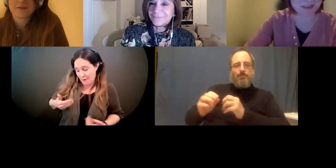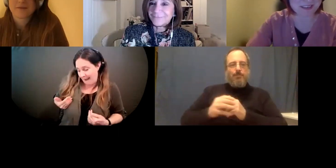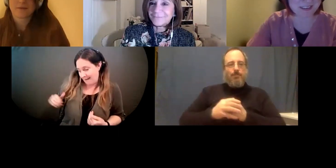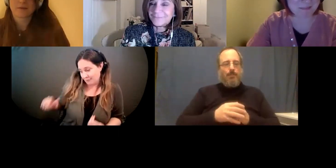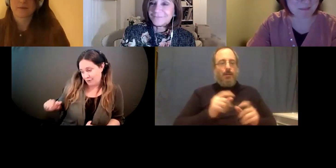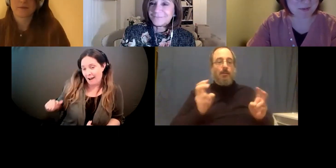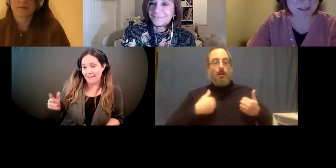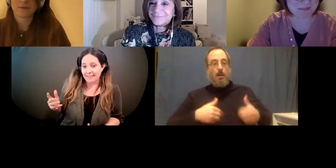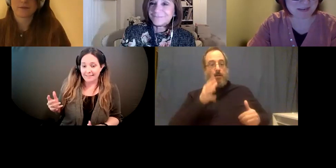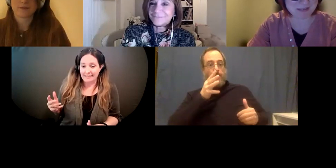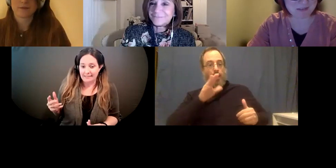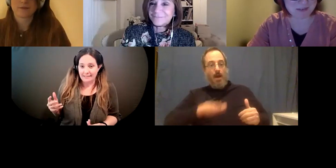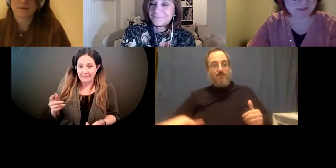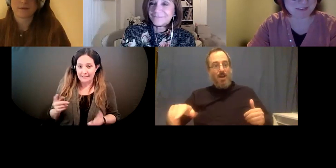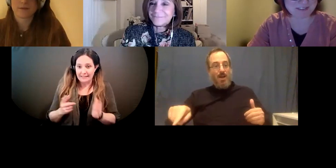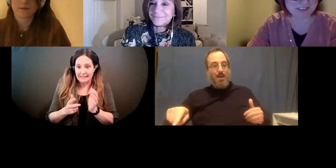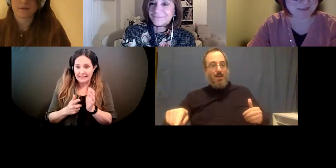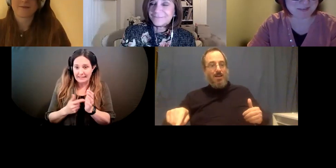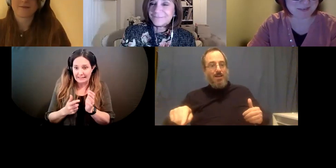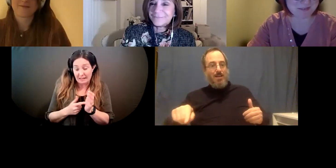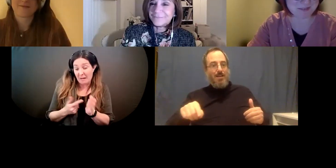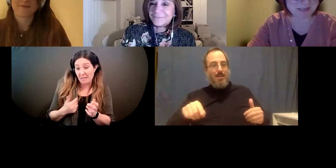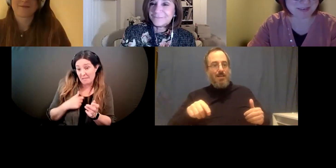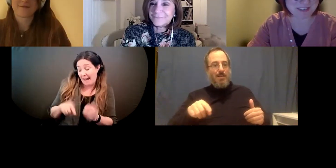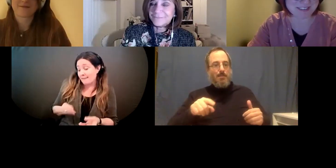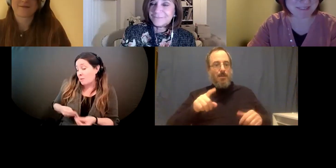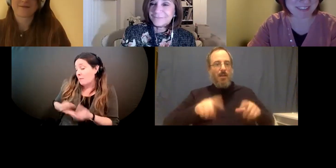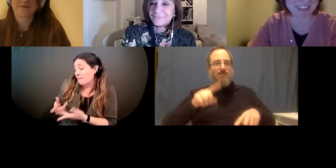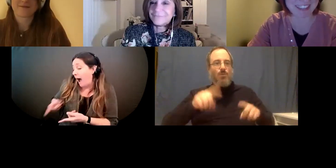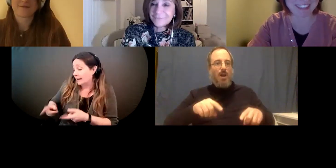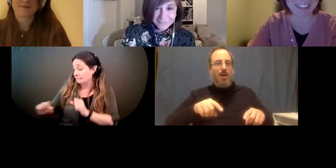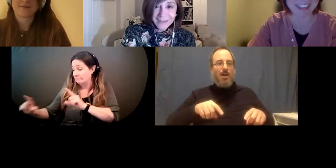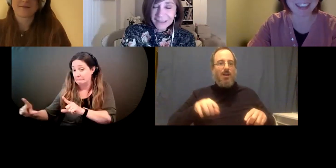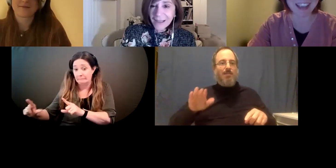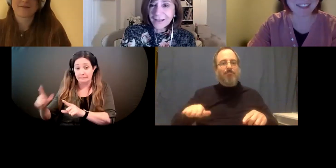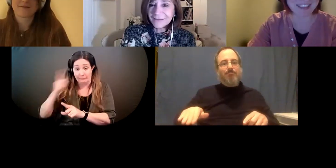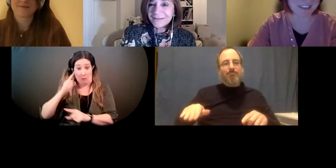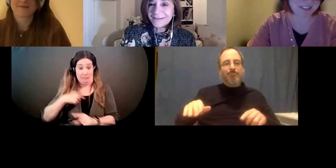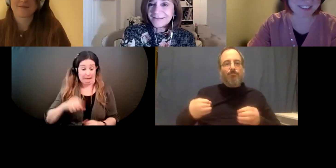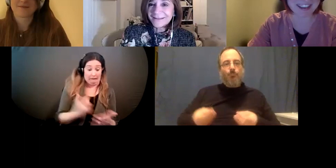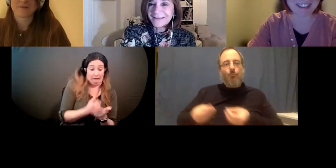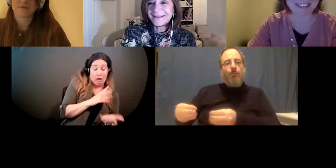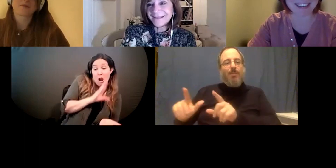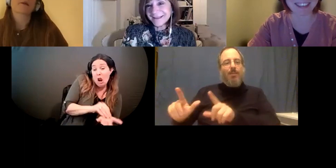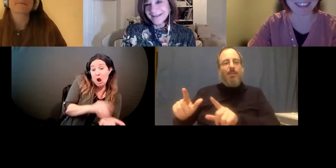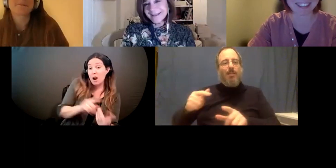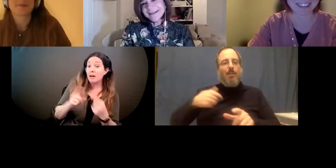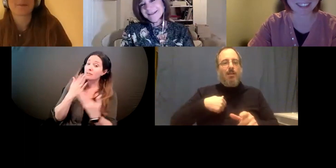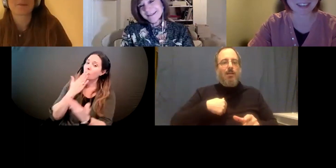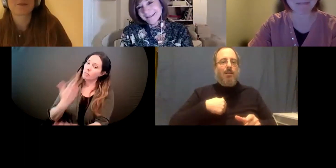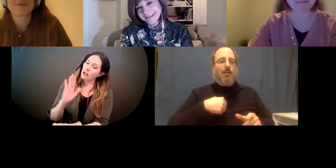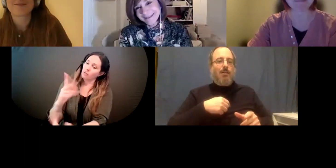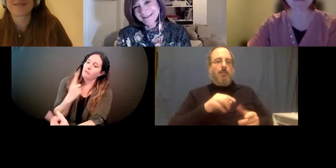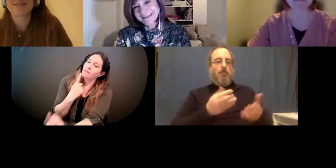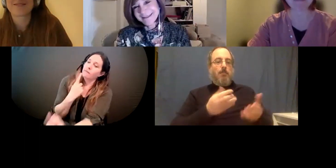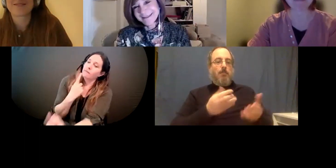to be put sometimes in front of screen for me to learn. But I thank you for this answer.